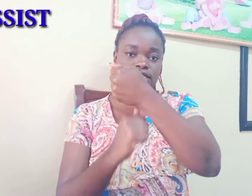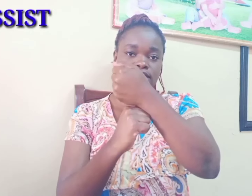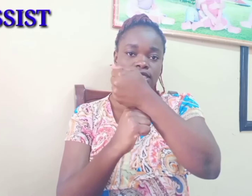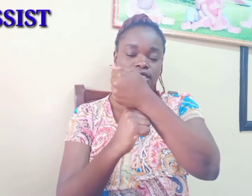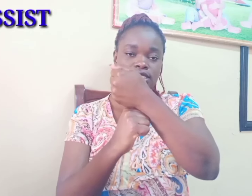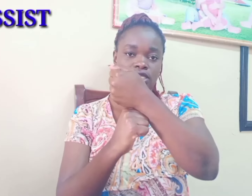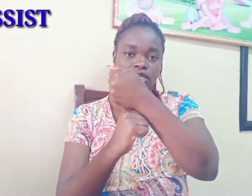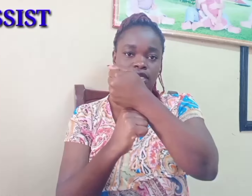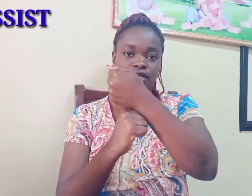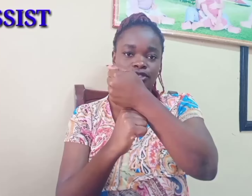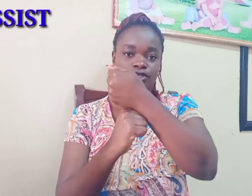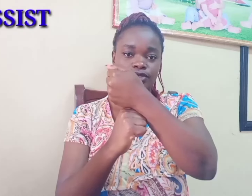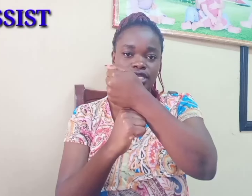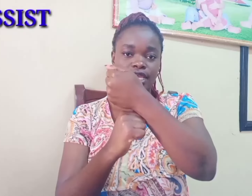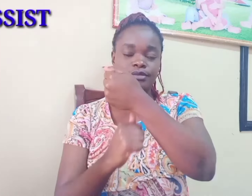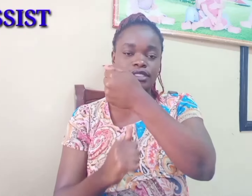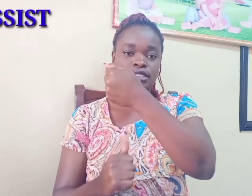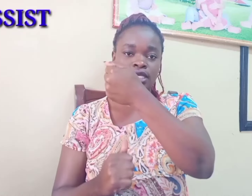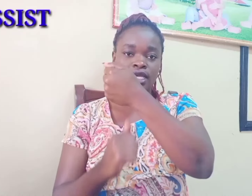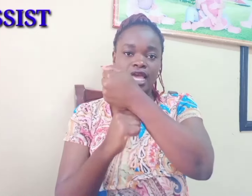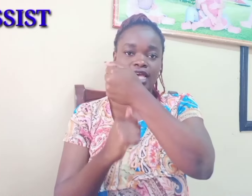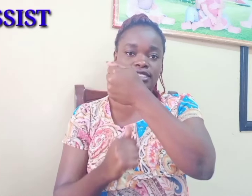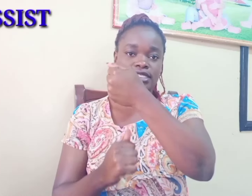Assist, two times.